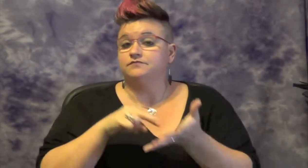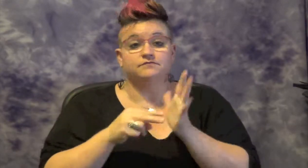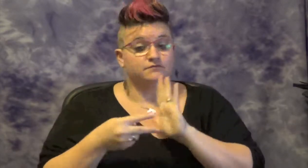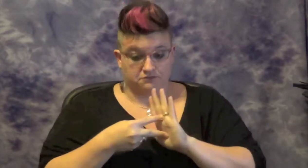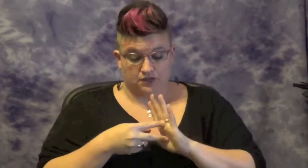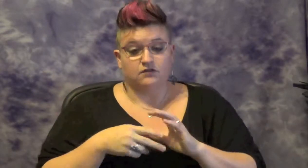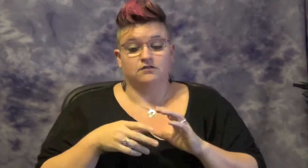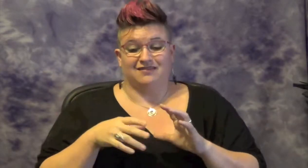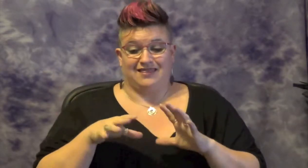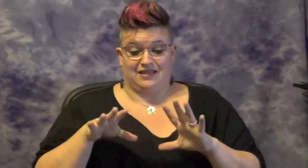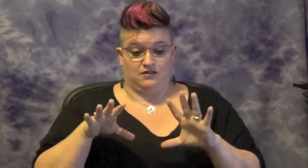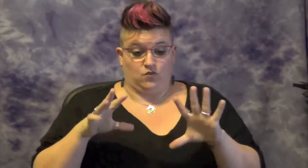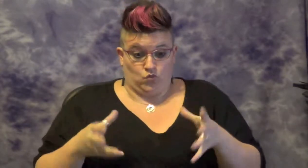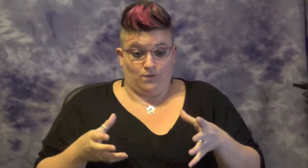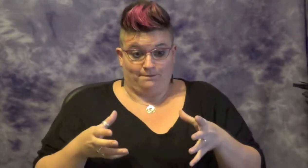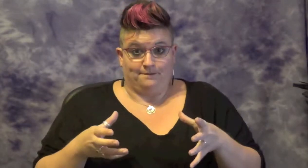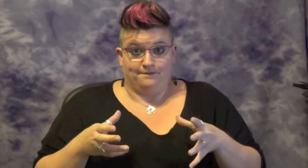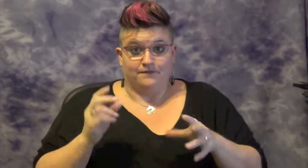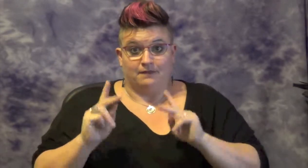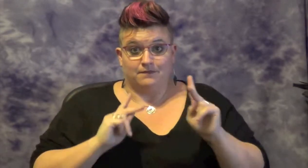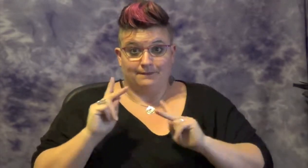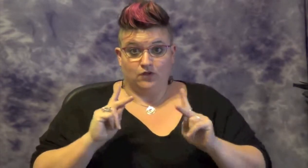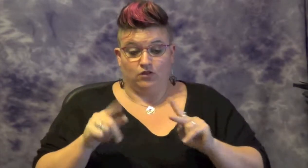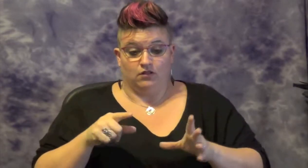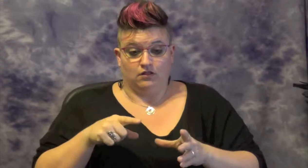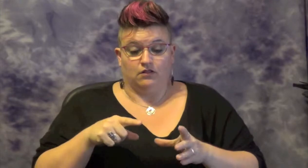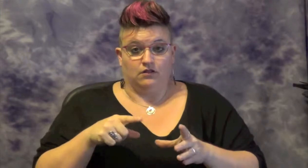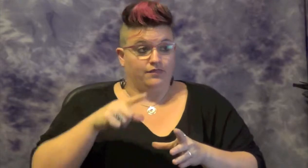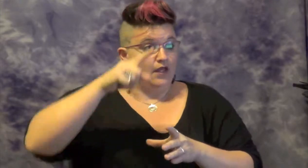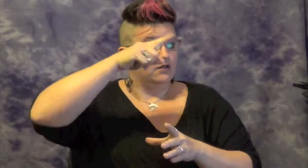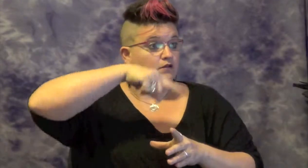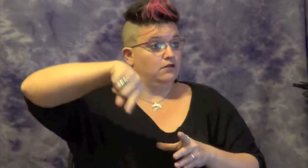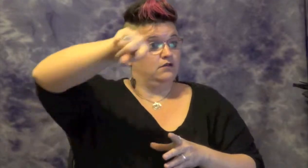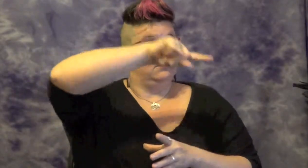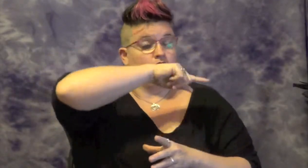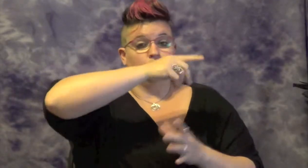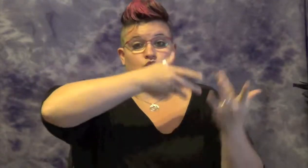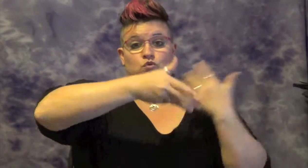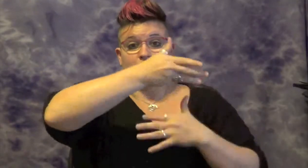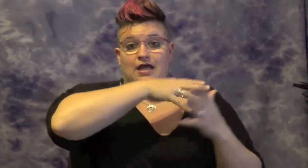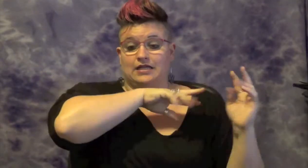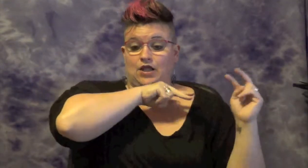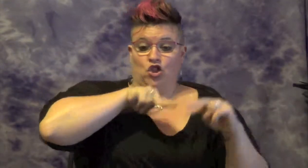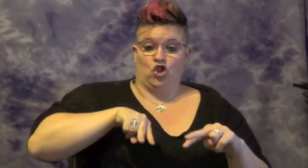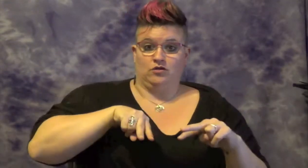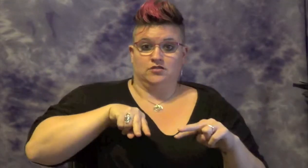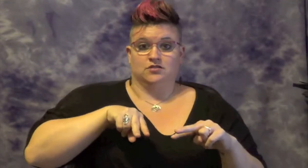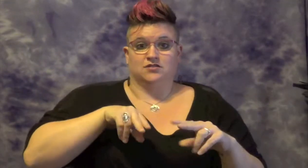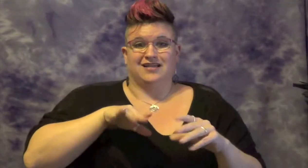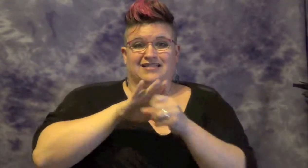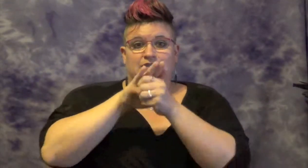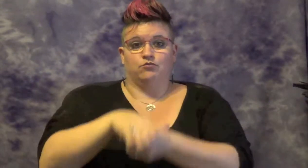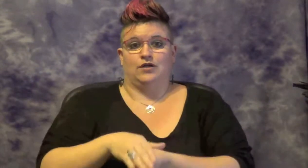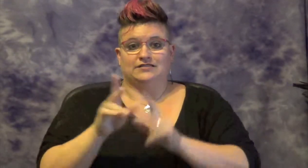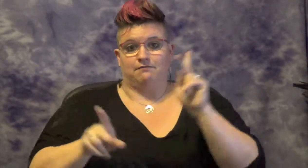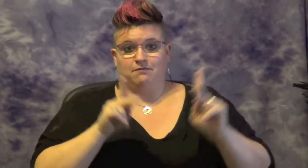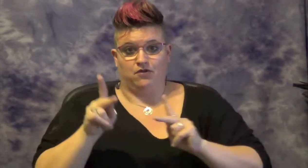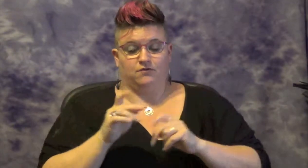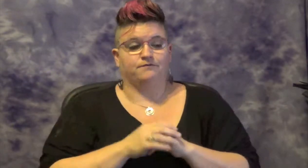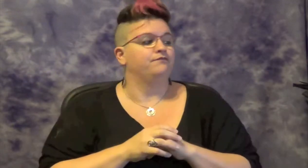cause institutional oppression. So what happens is that you have this group of people, right? And society looks down on this group of